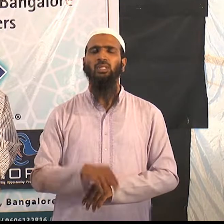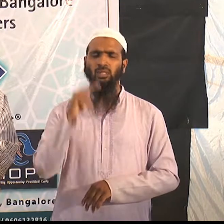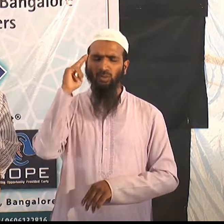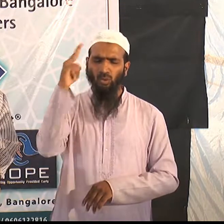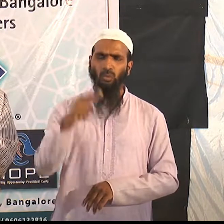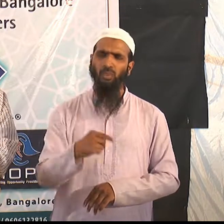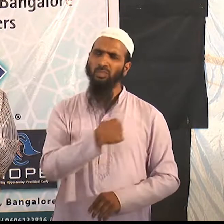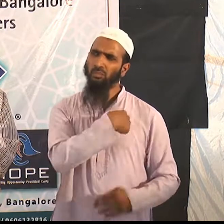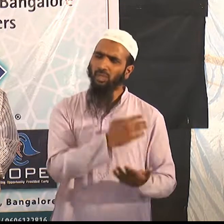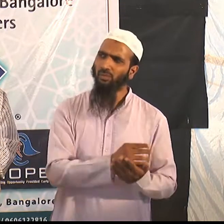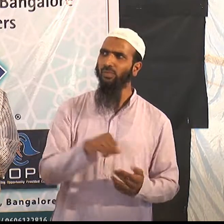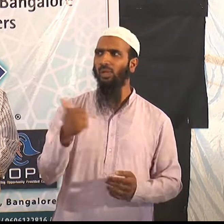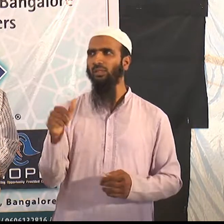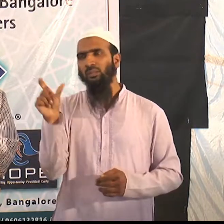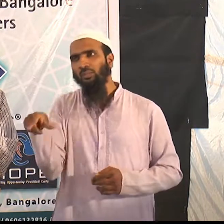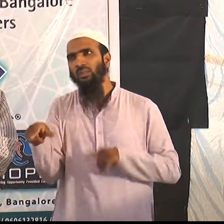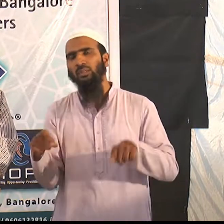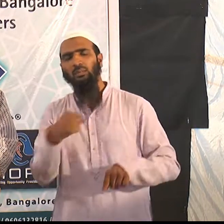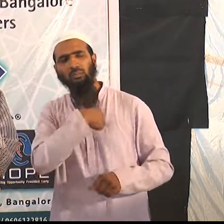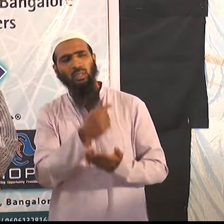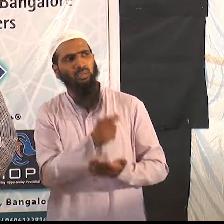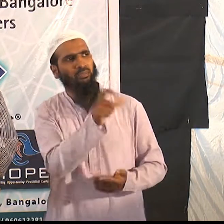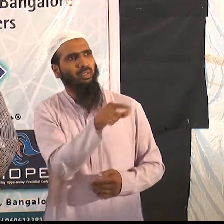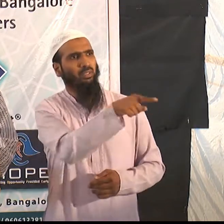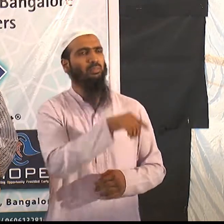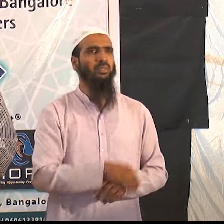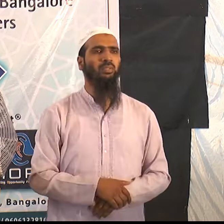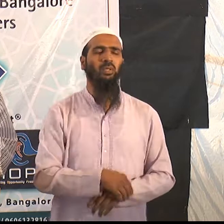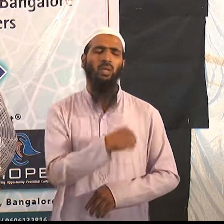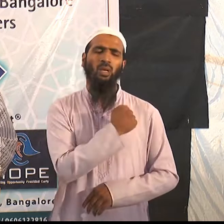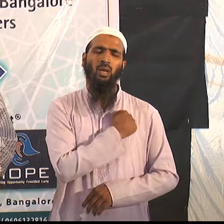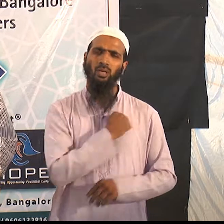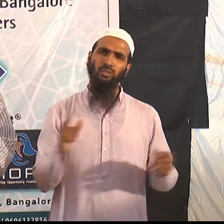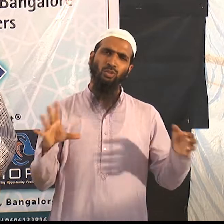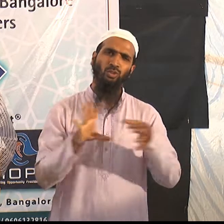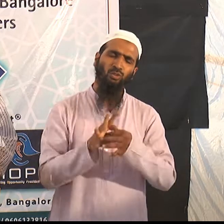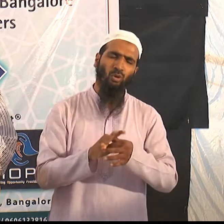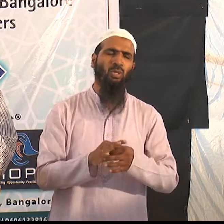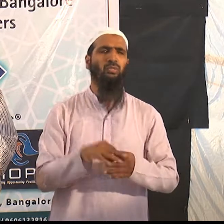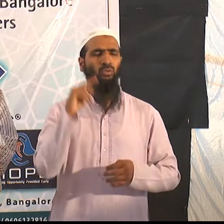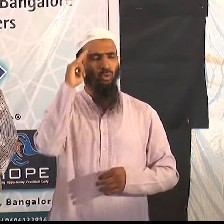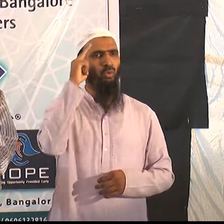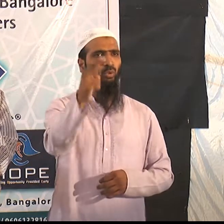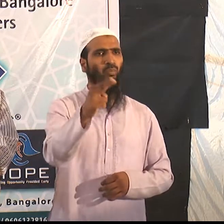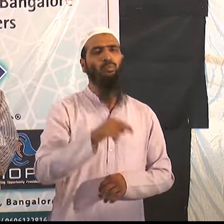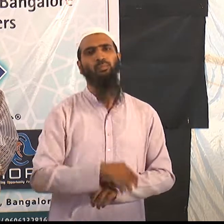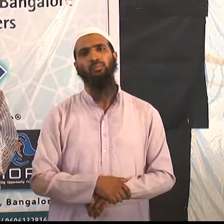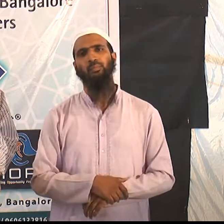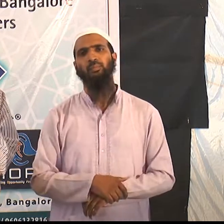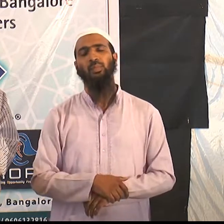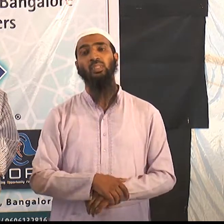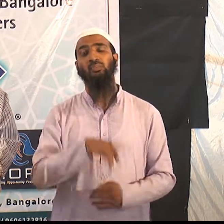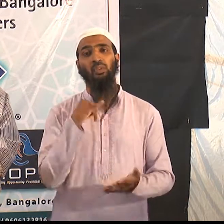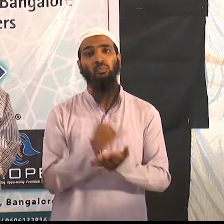man with man. Dil ka rishta jise kehte hain. This is very, very, very